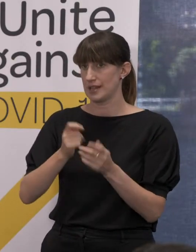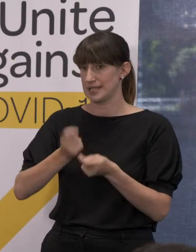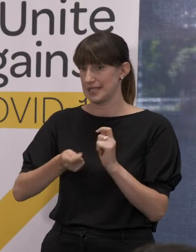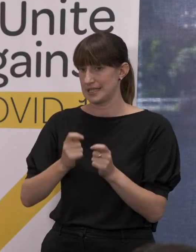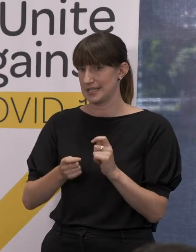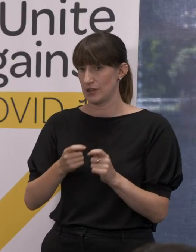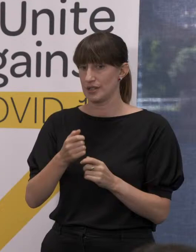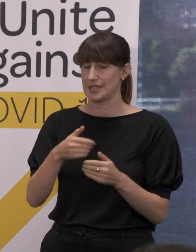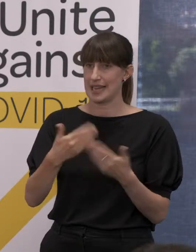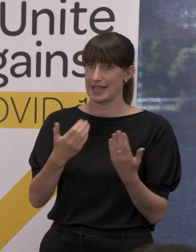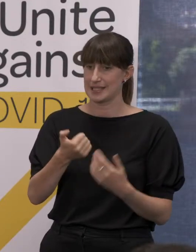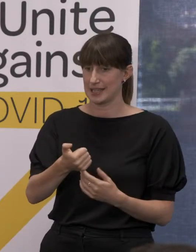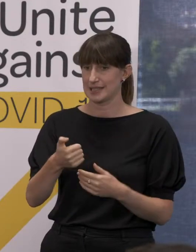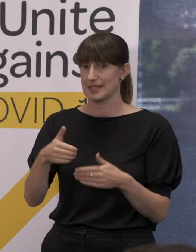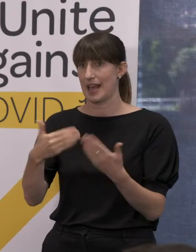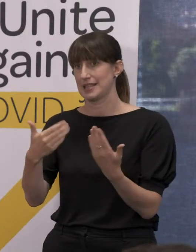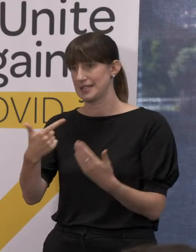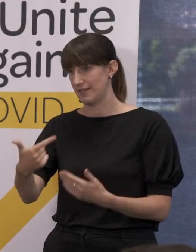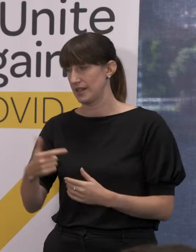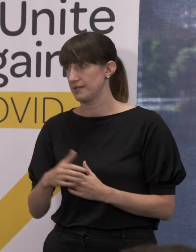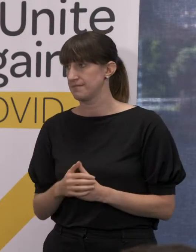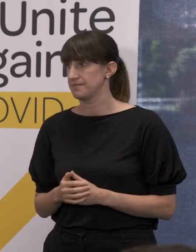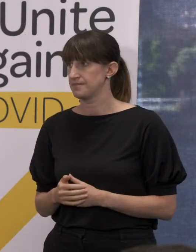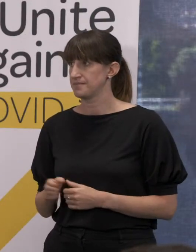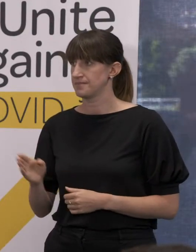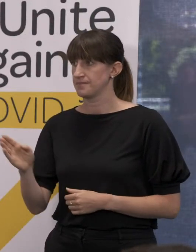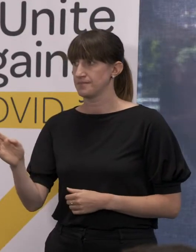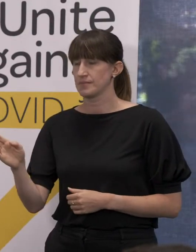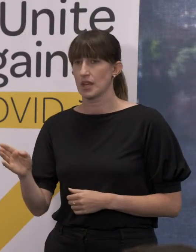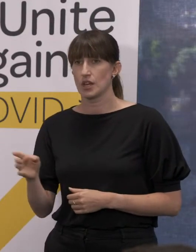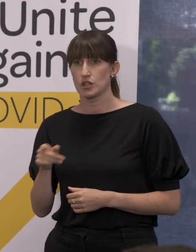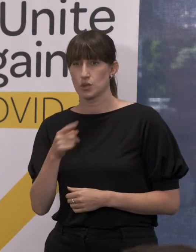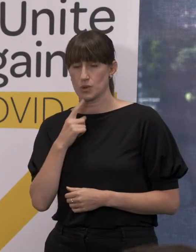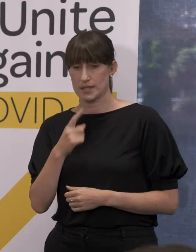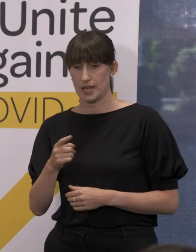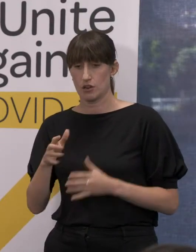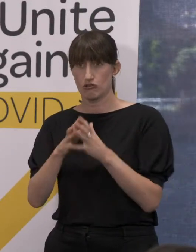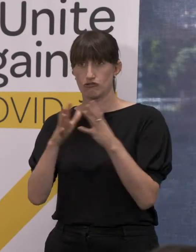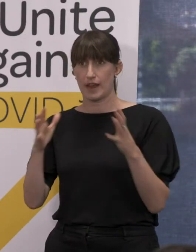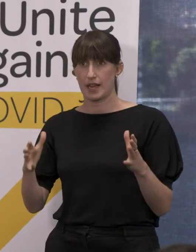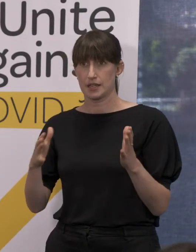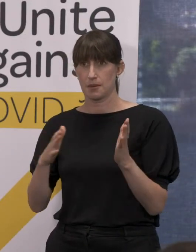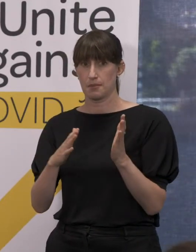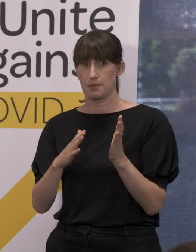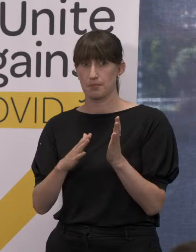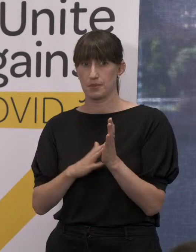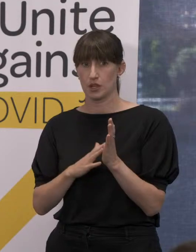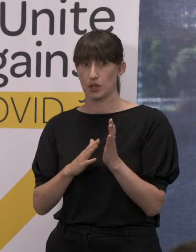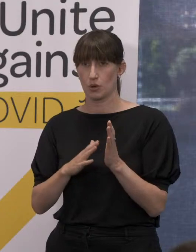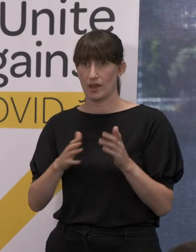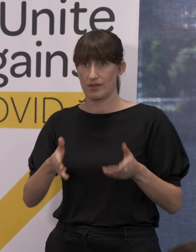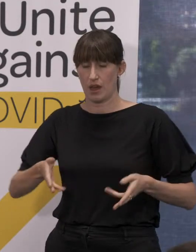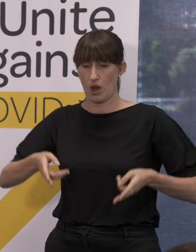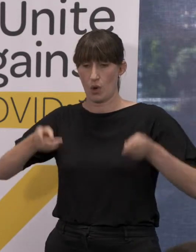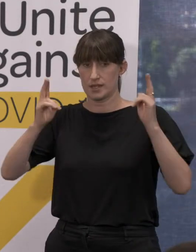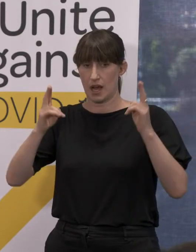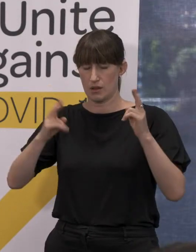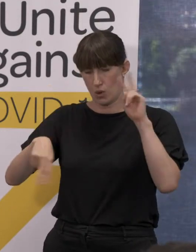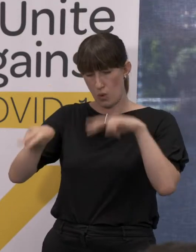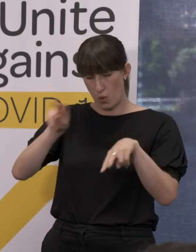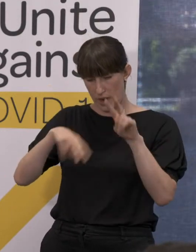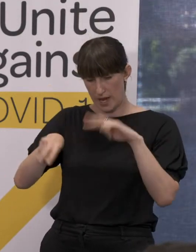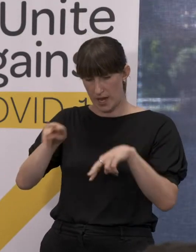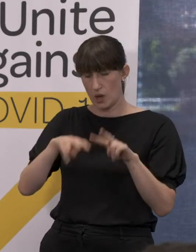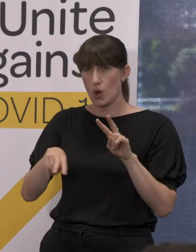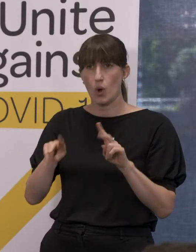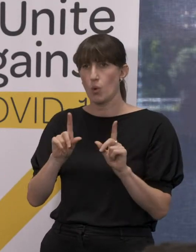day 3 and day 12 testing. Just on the audit of the Graham Cure, what is happening in the interim? Is that facility being shut down or is it